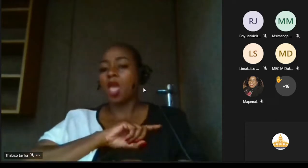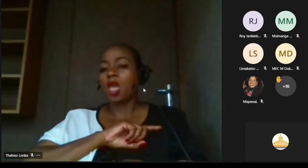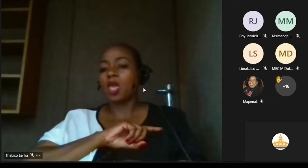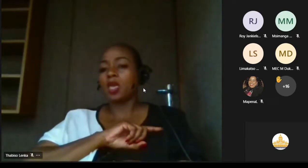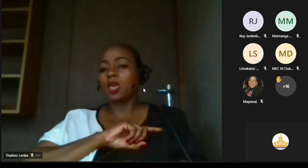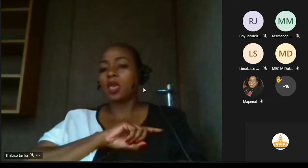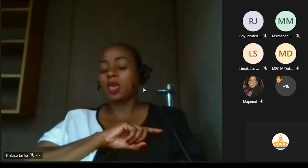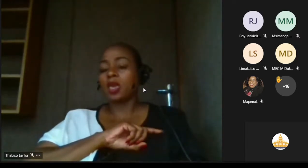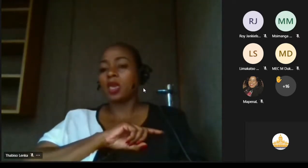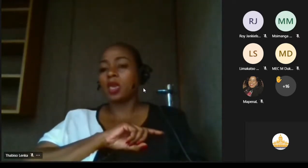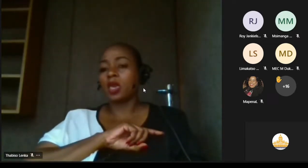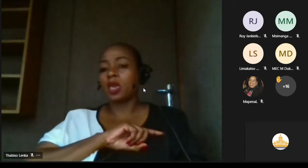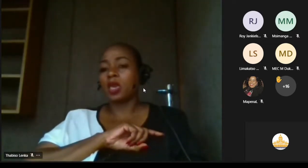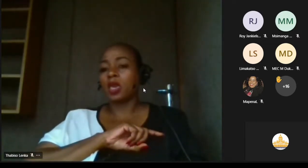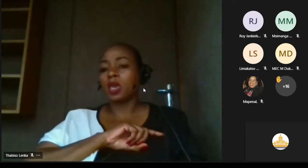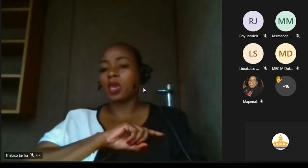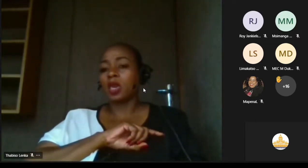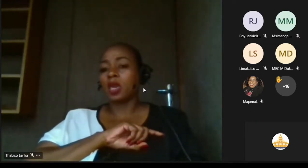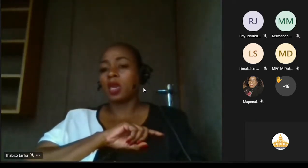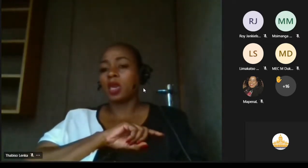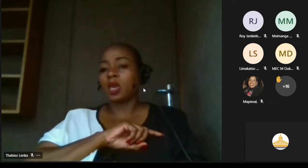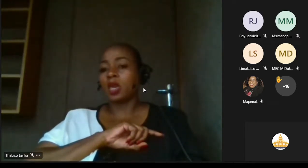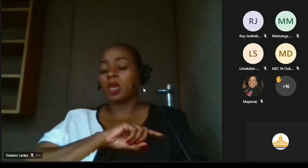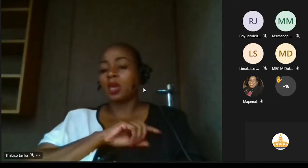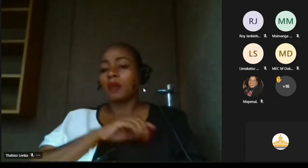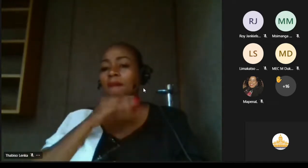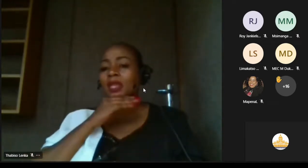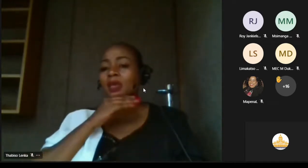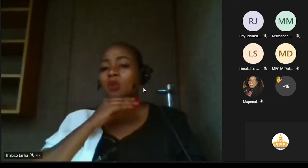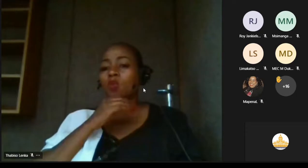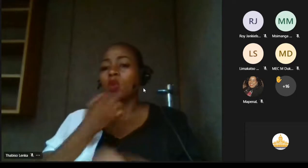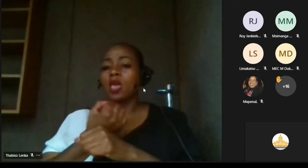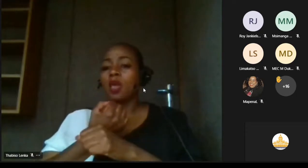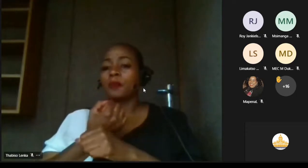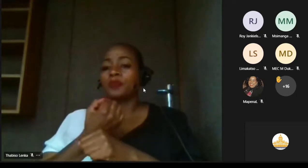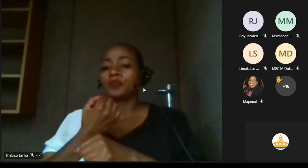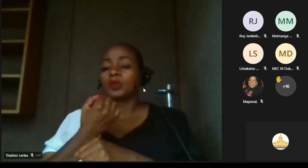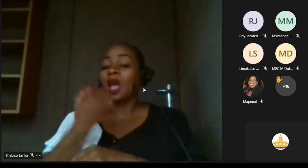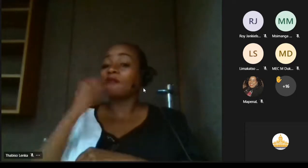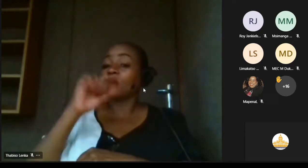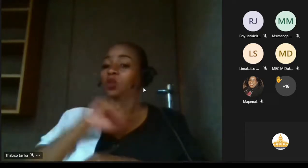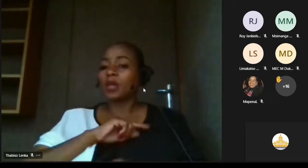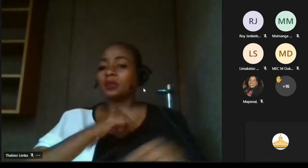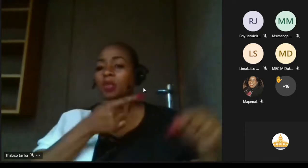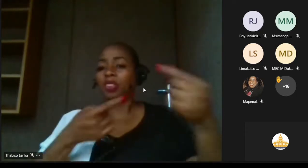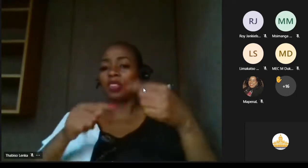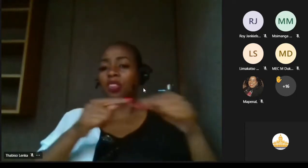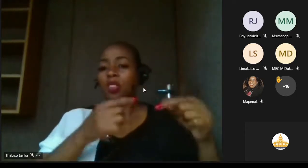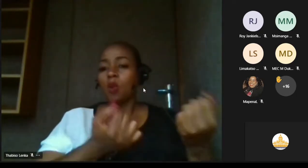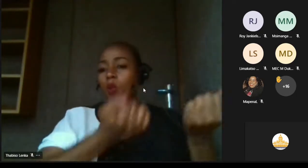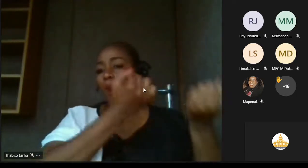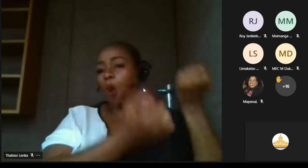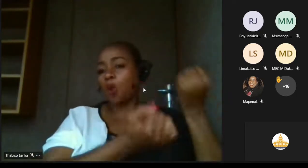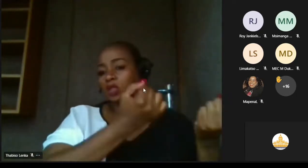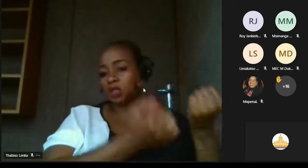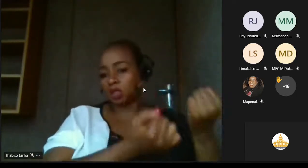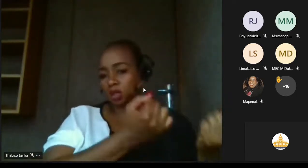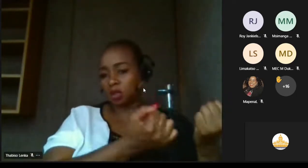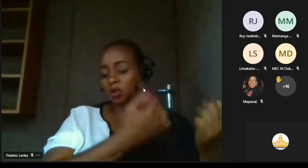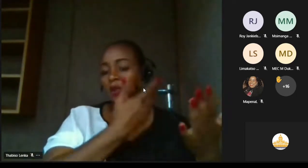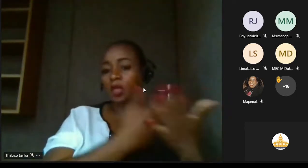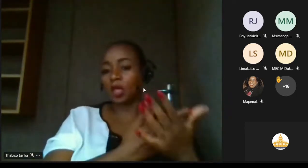pharela ka puya ba ditšhaba ba e bolelelang gagore ke dispute mo e leng gore re lokela gore re ye kgotho le beng ba matlo mo e leng